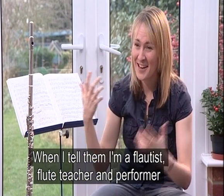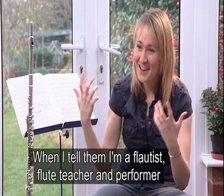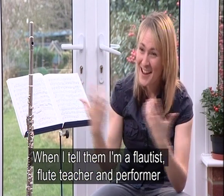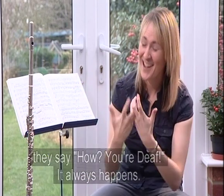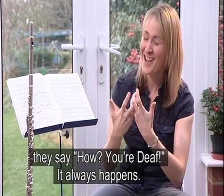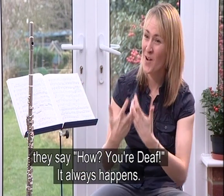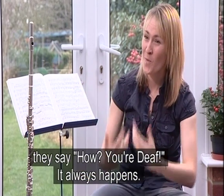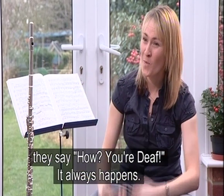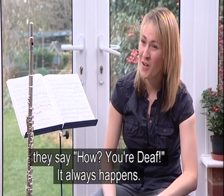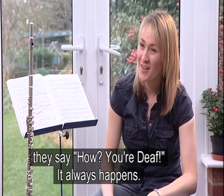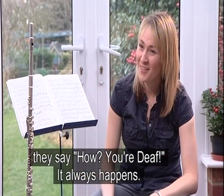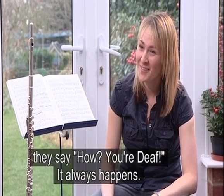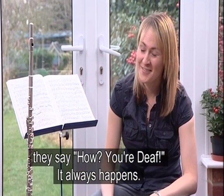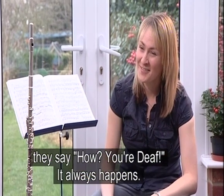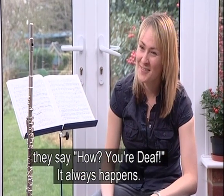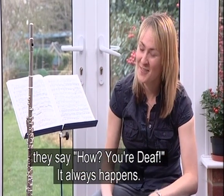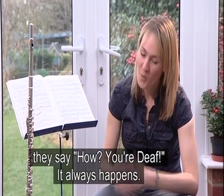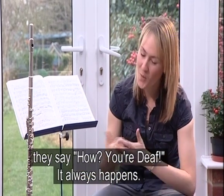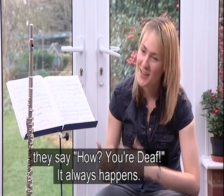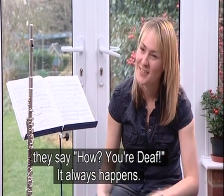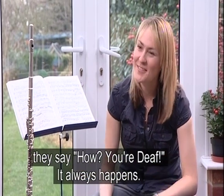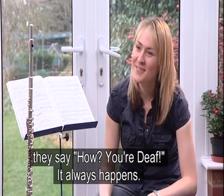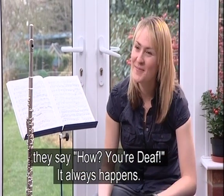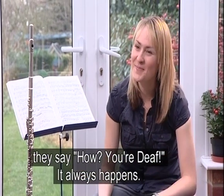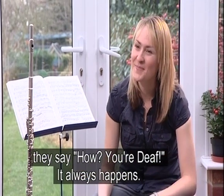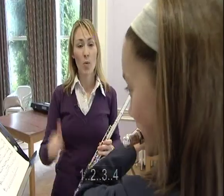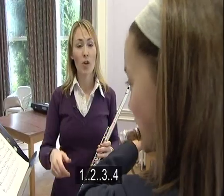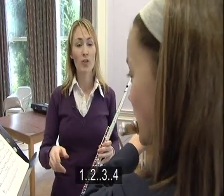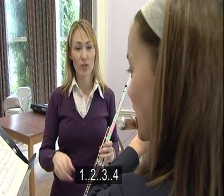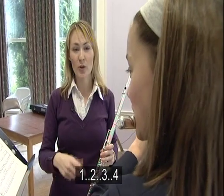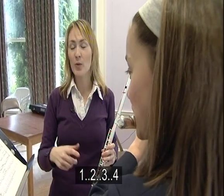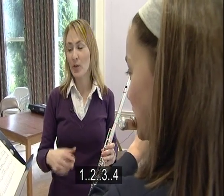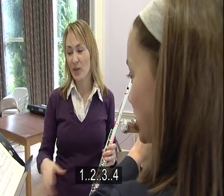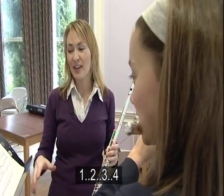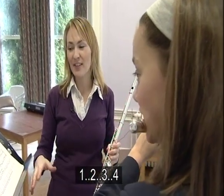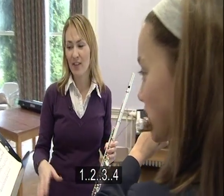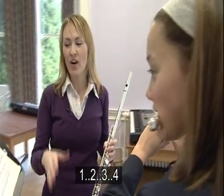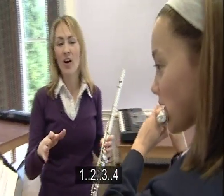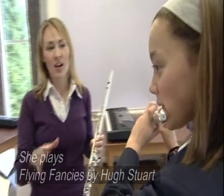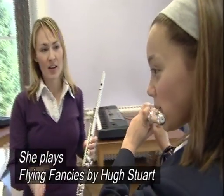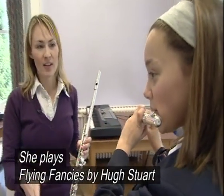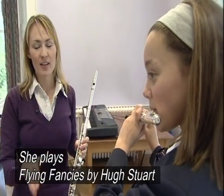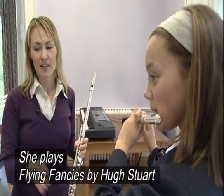say, "How? You're deaf?" It always happens.